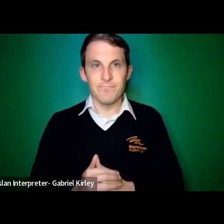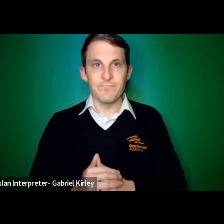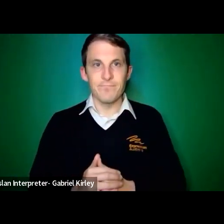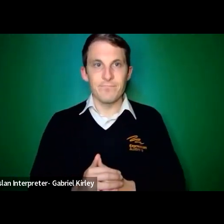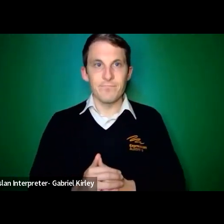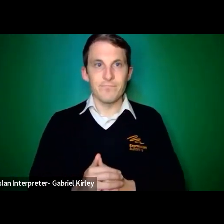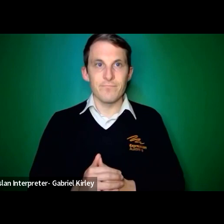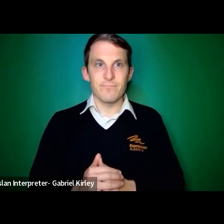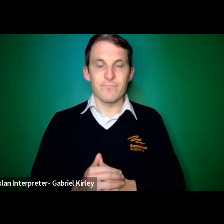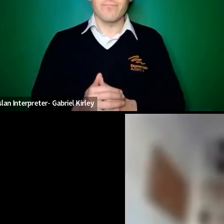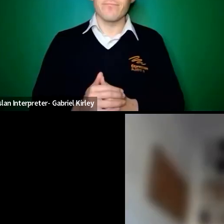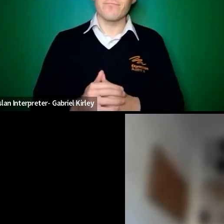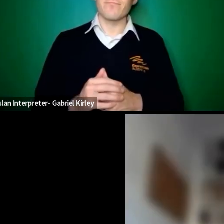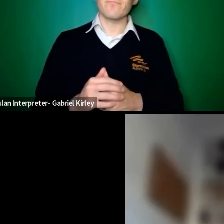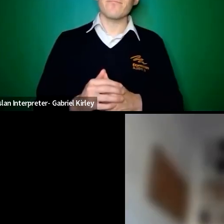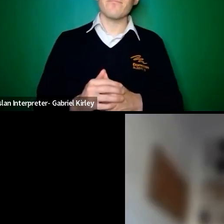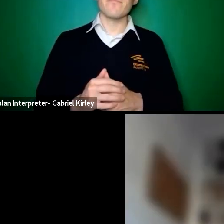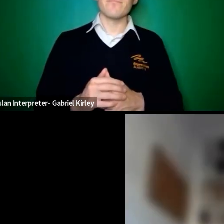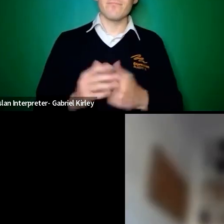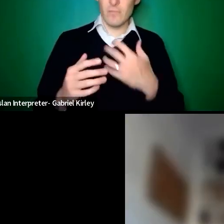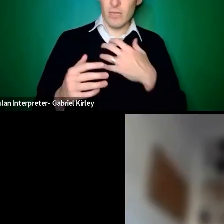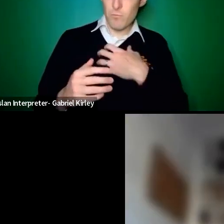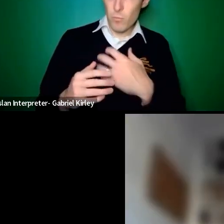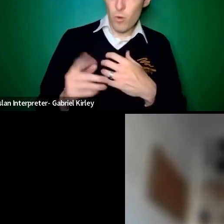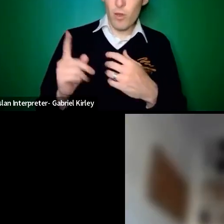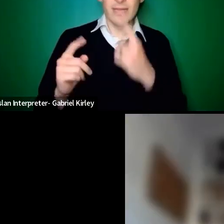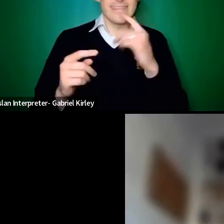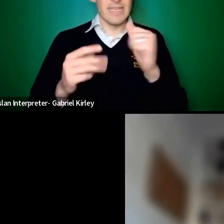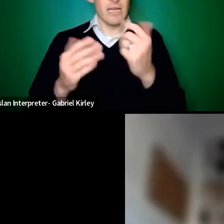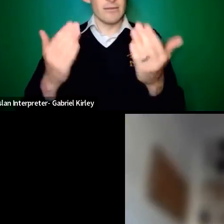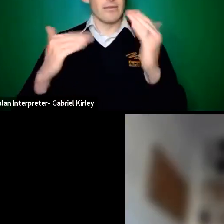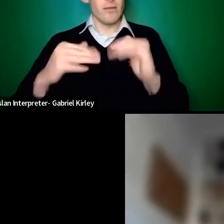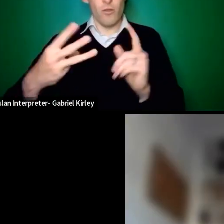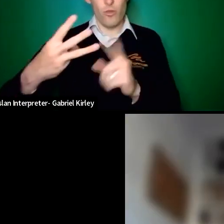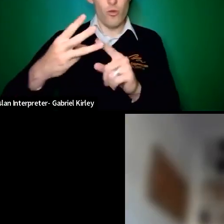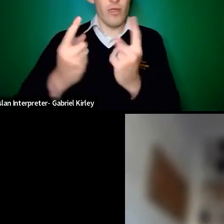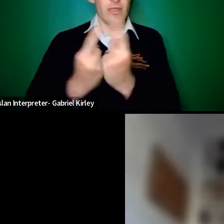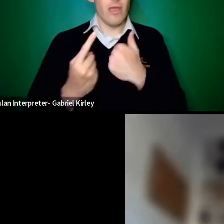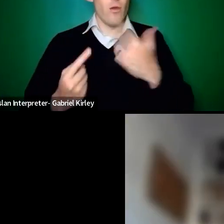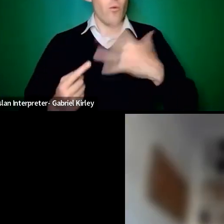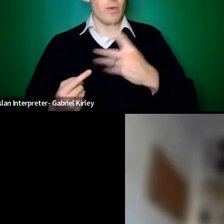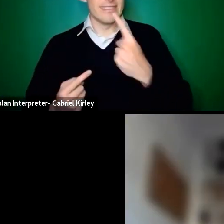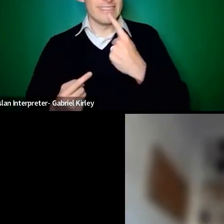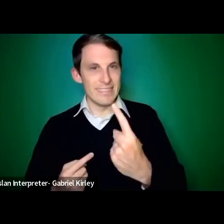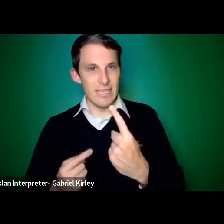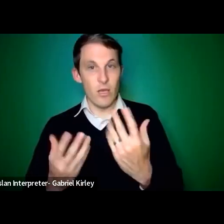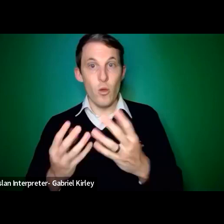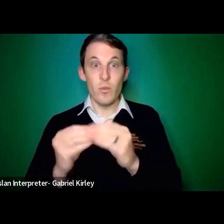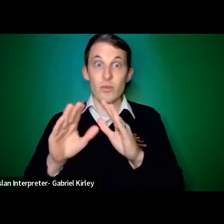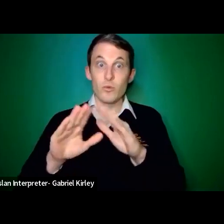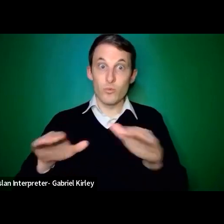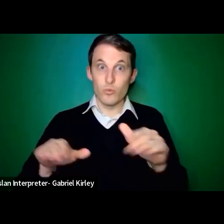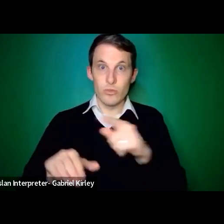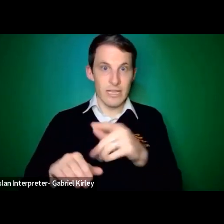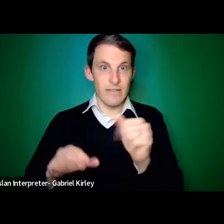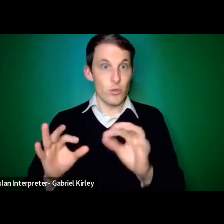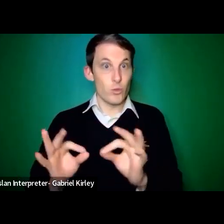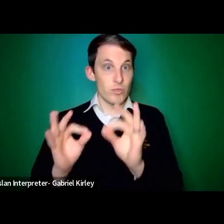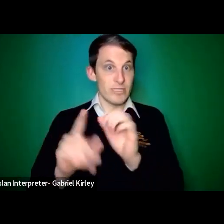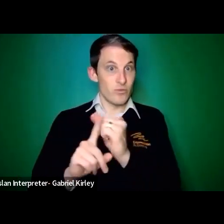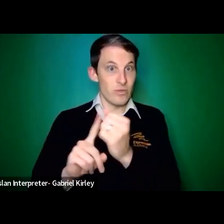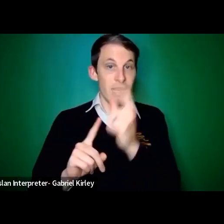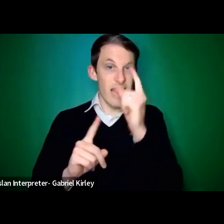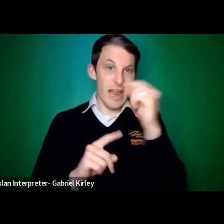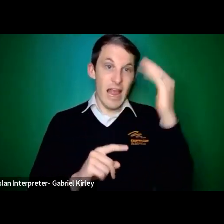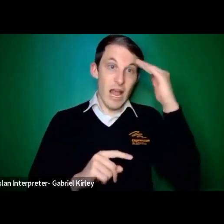Alicia? I'll just say the third thing is in children, there is a rather unique phenomenon. It can happen in adults, but